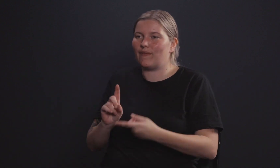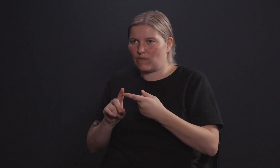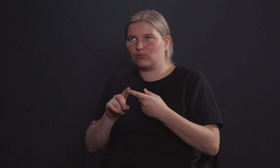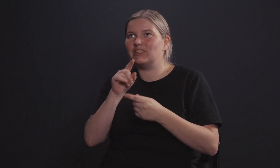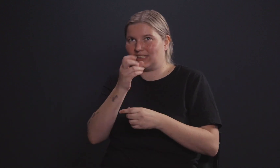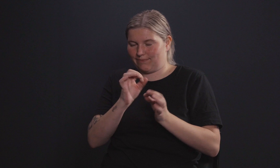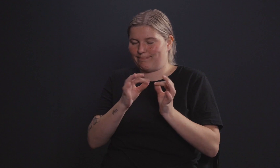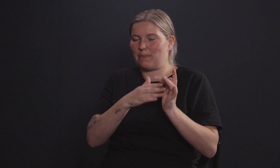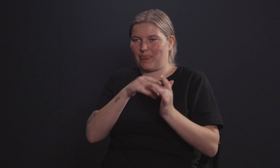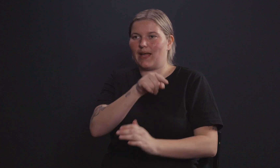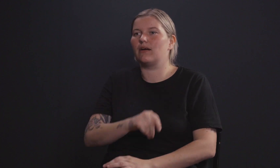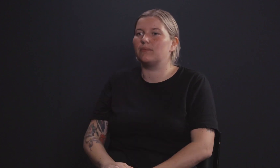and the interpreter were there for the first one."